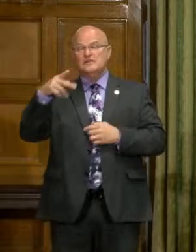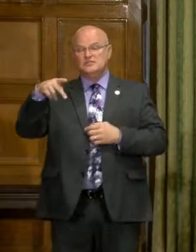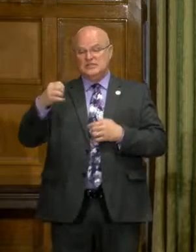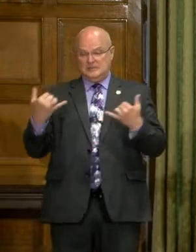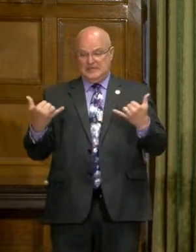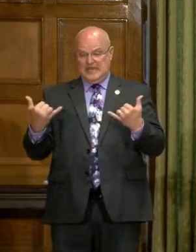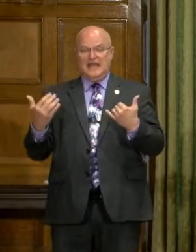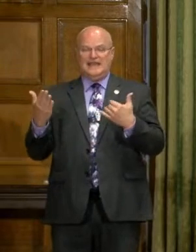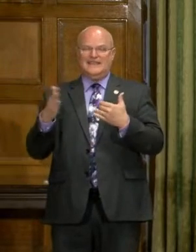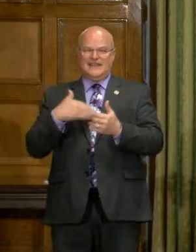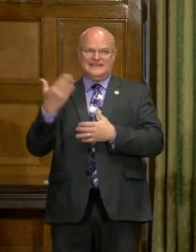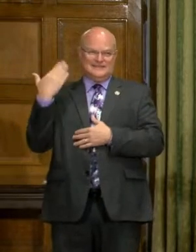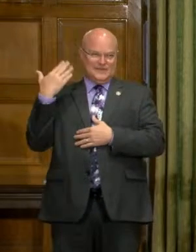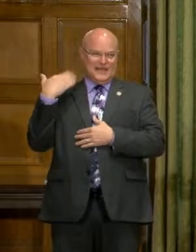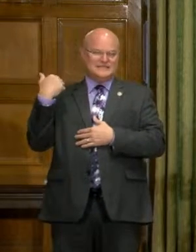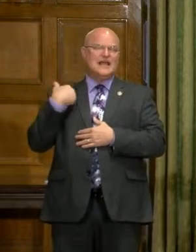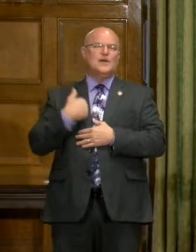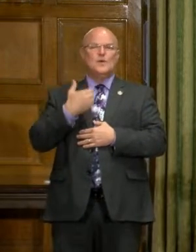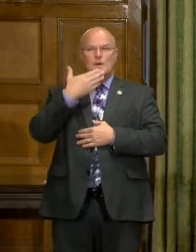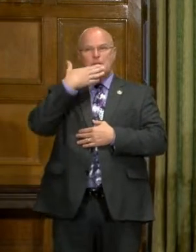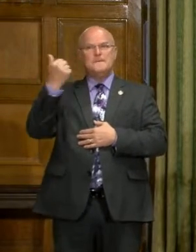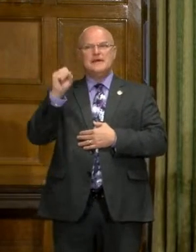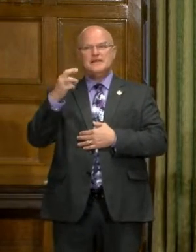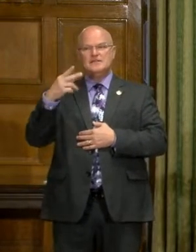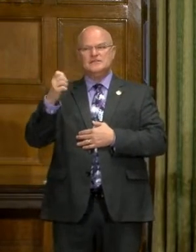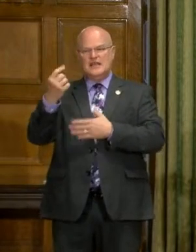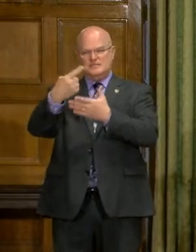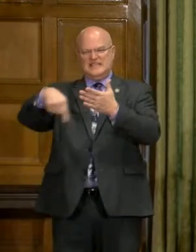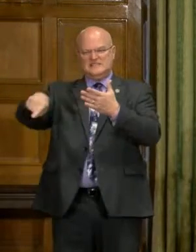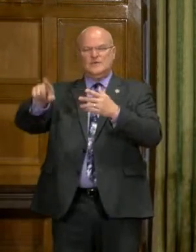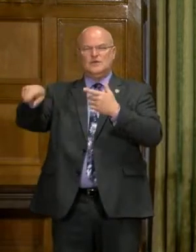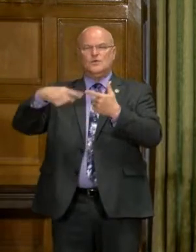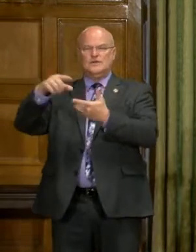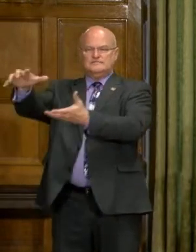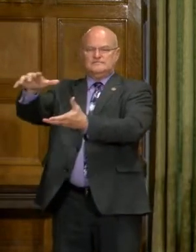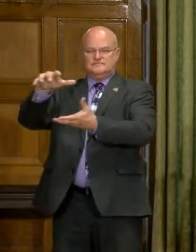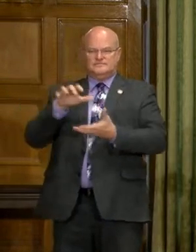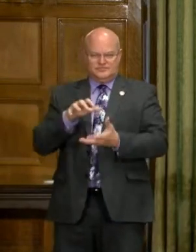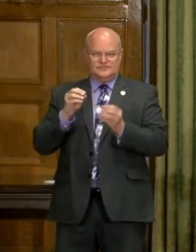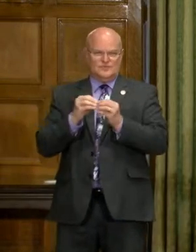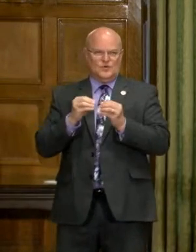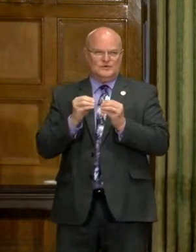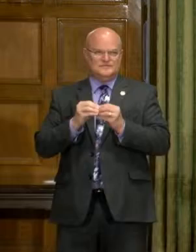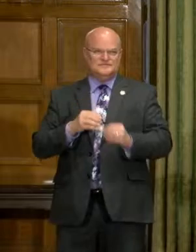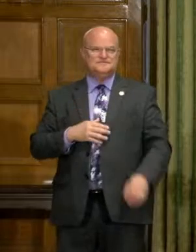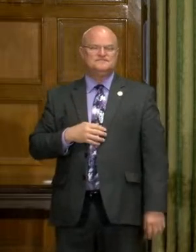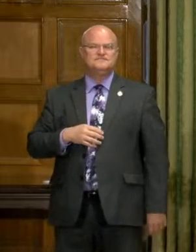shape today than we have been, and we'll be even in better shape next week when additional shipments come in.